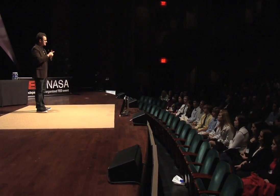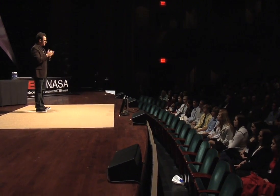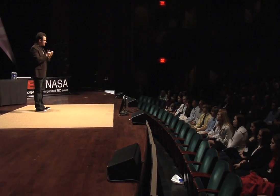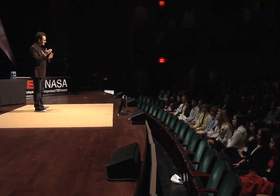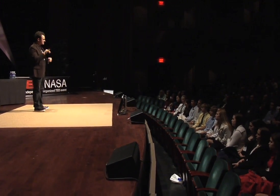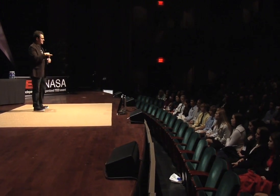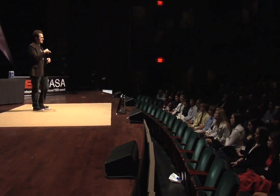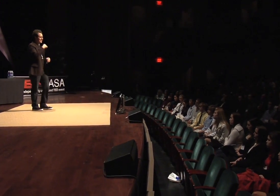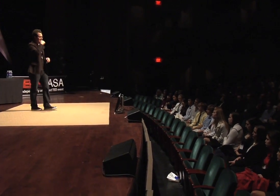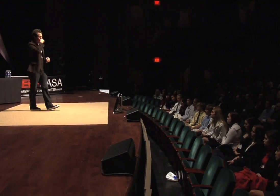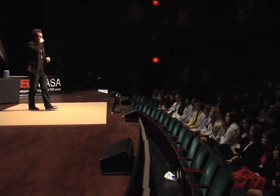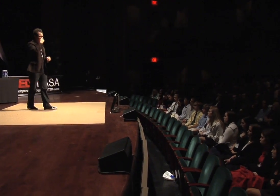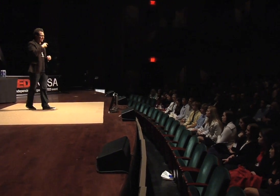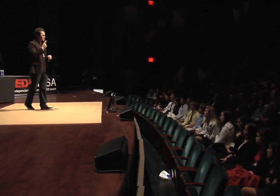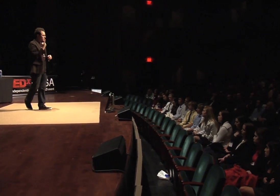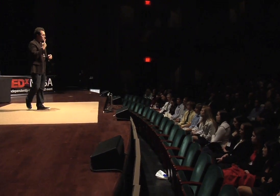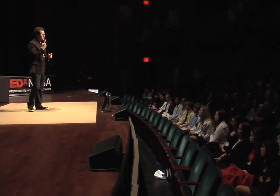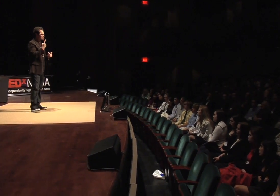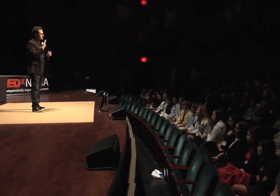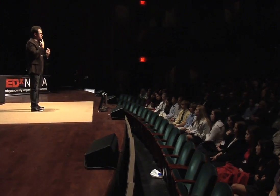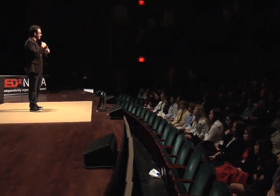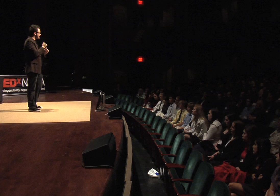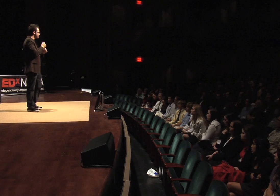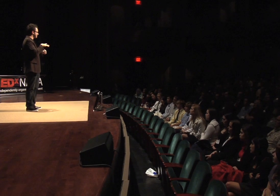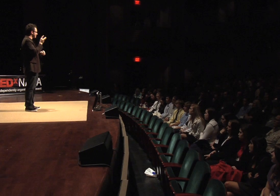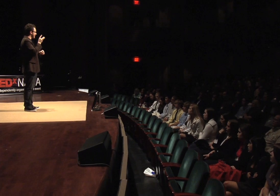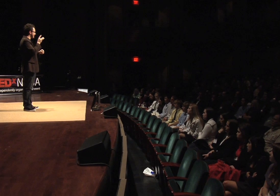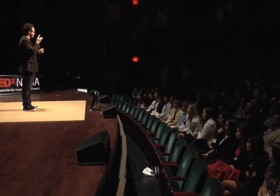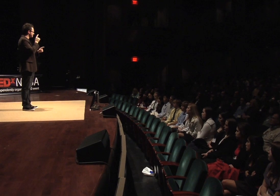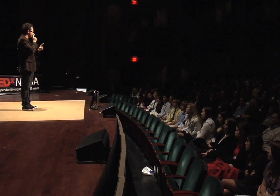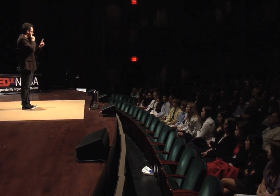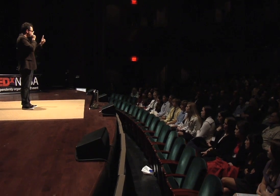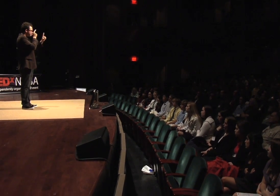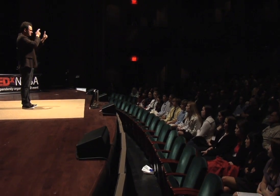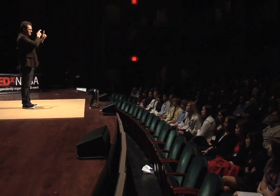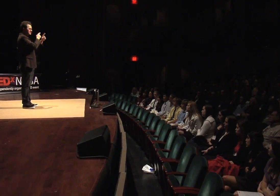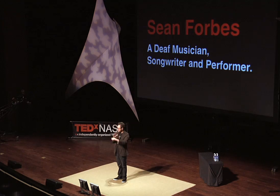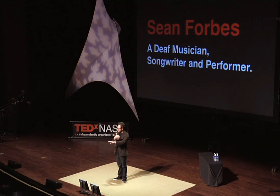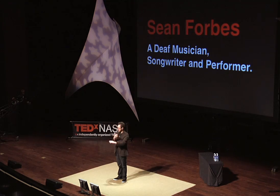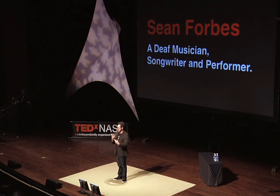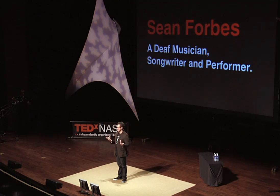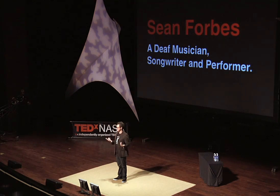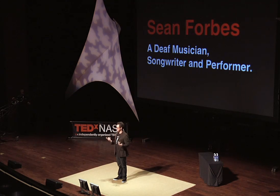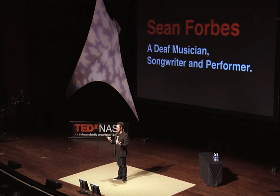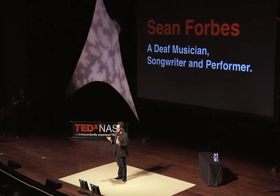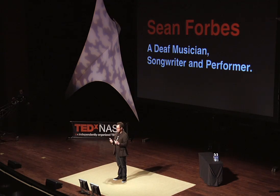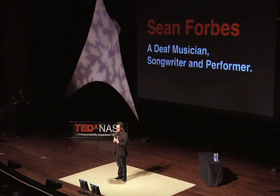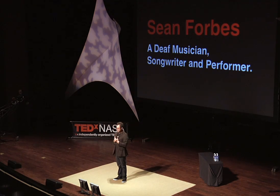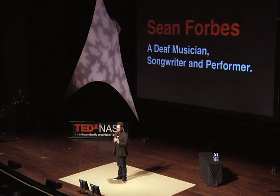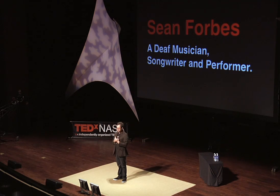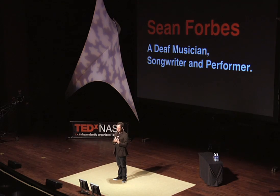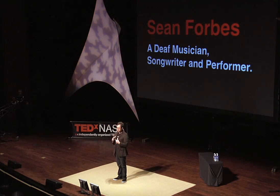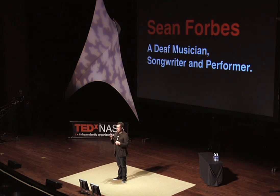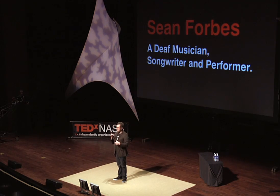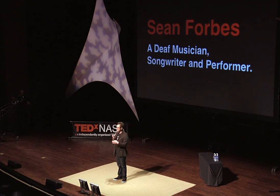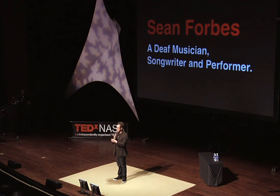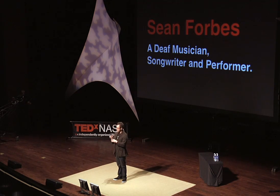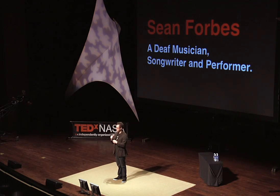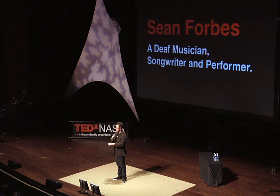different things like that, and I was always trying to find music, you know? I was just trying to find a career